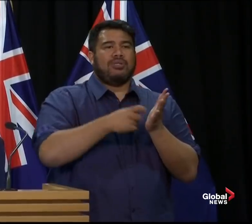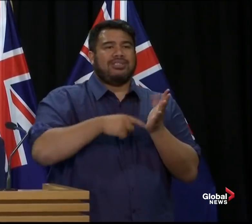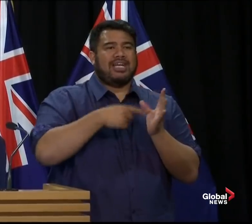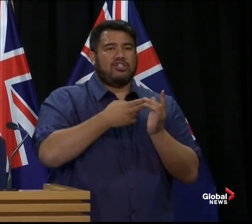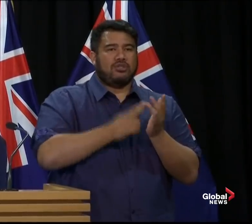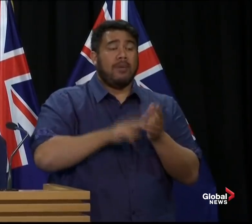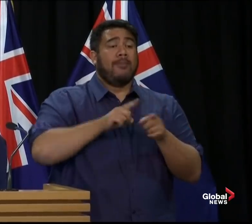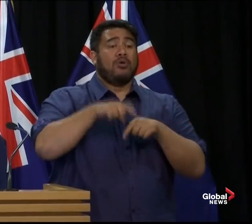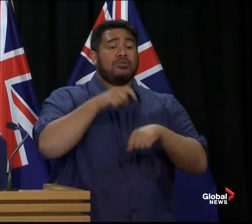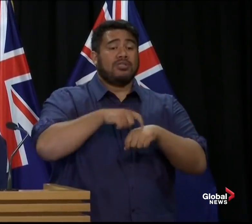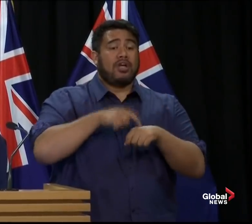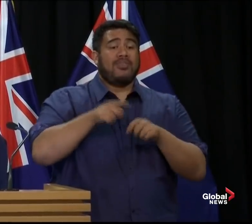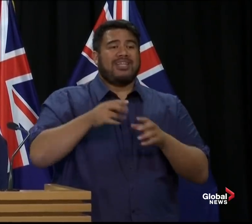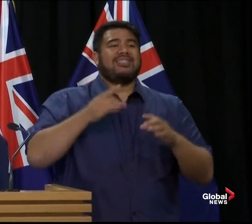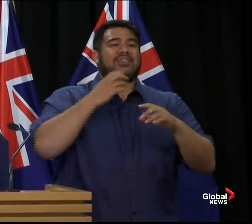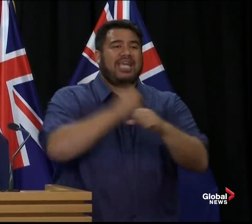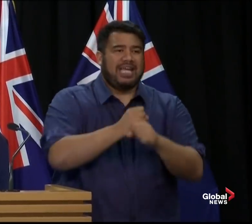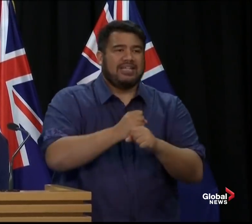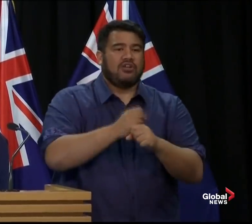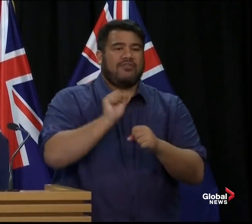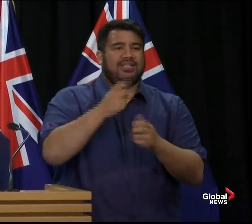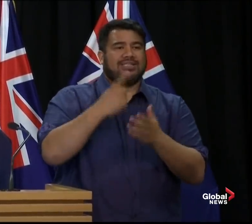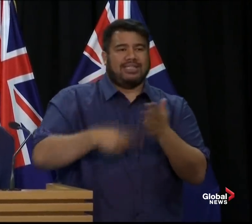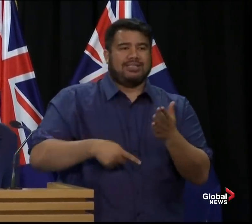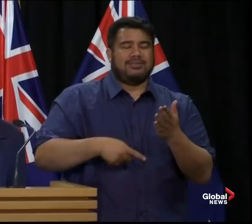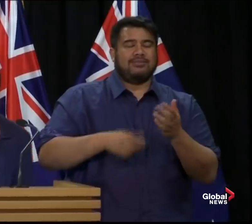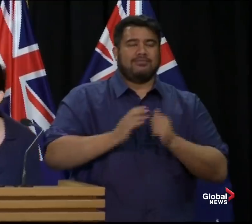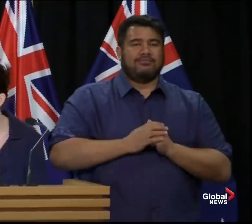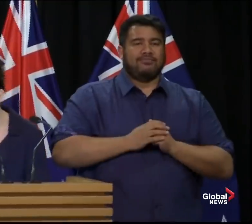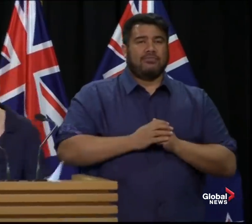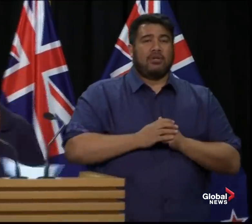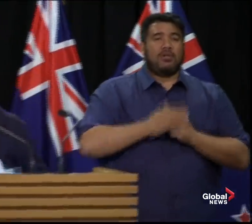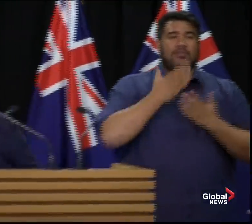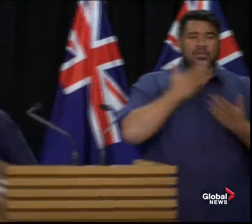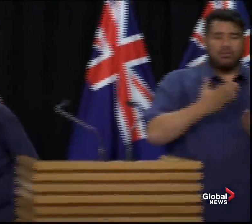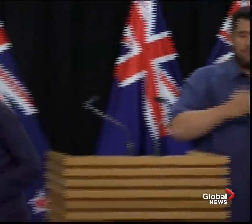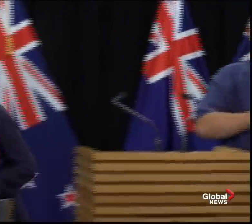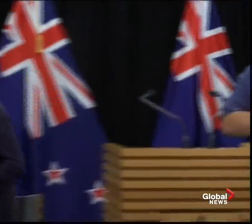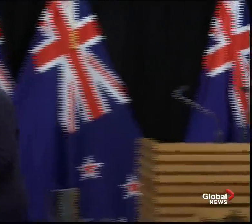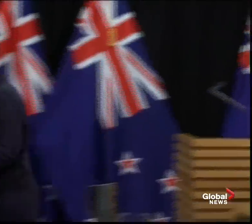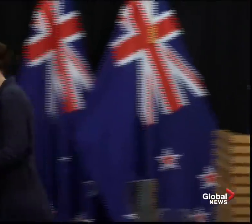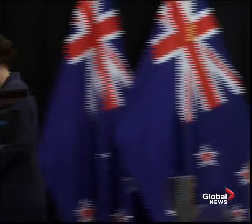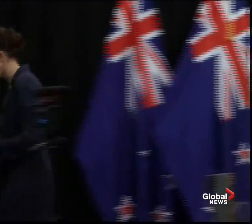generally at the conclusion of sentence being served. Okay, thanks everyone.